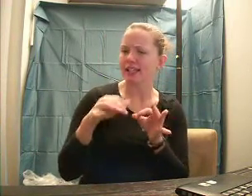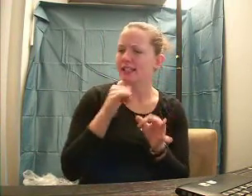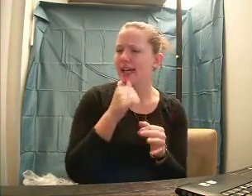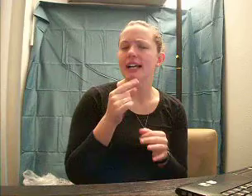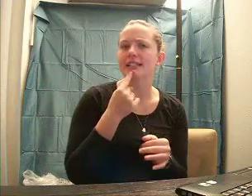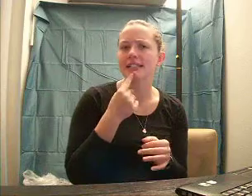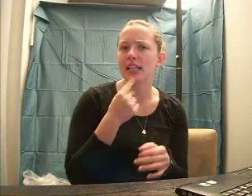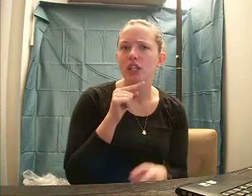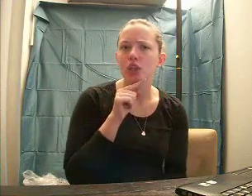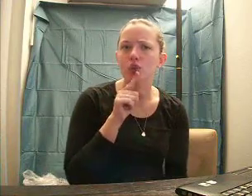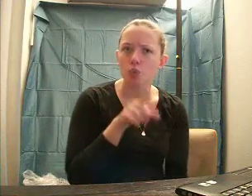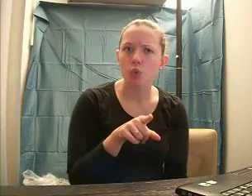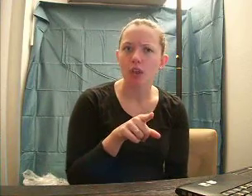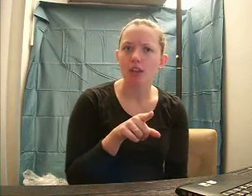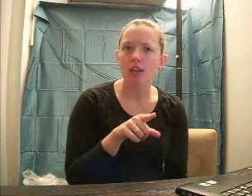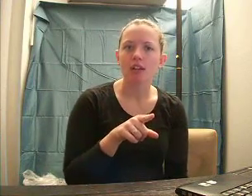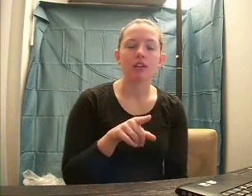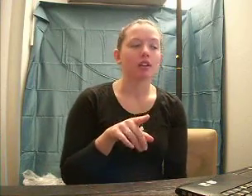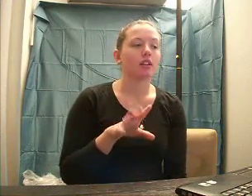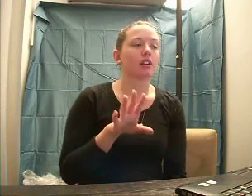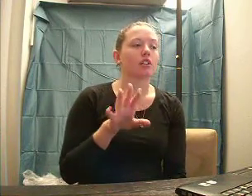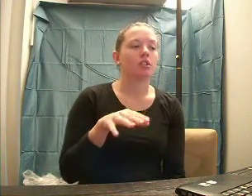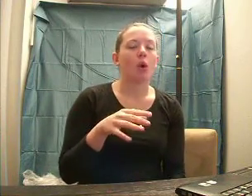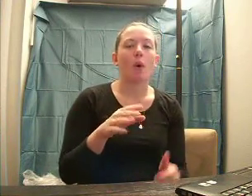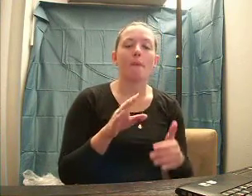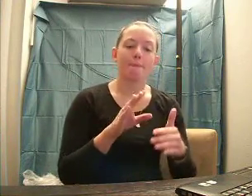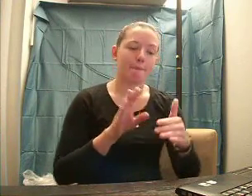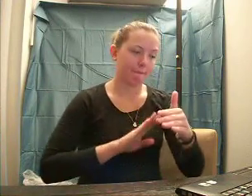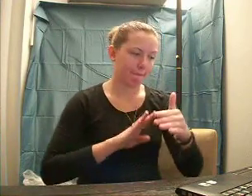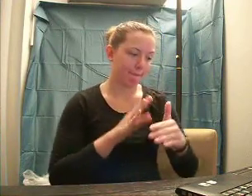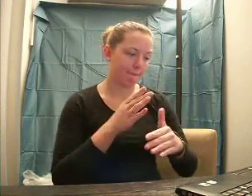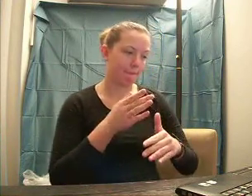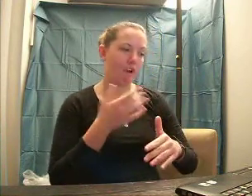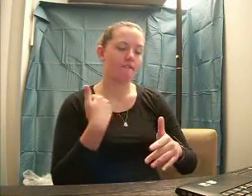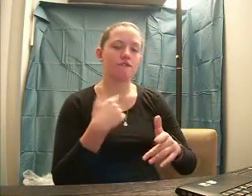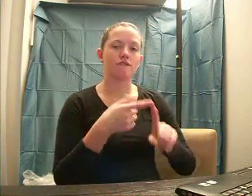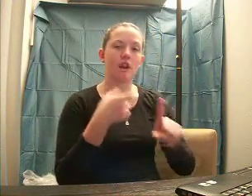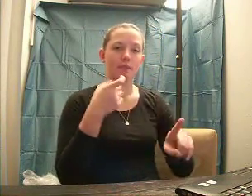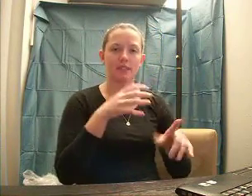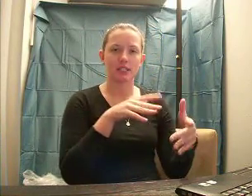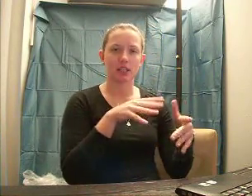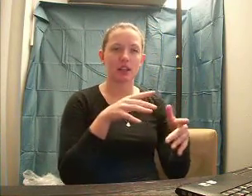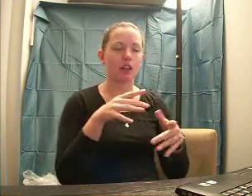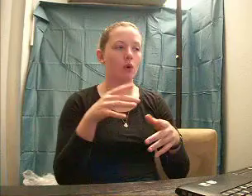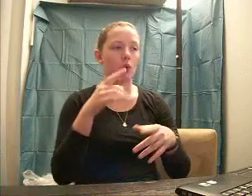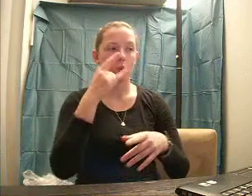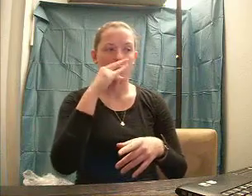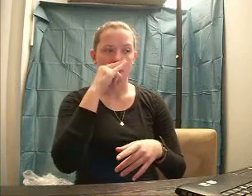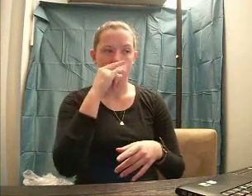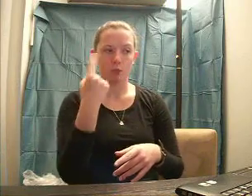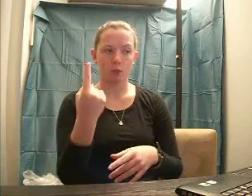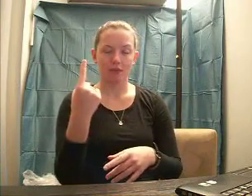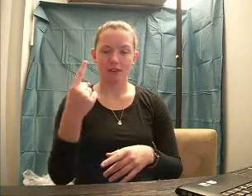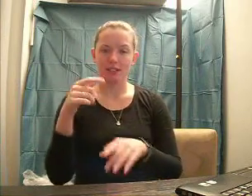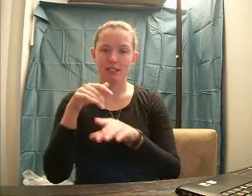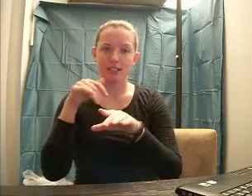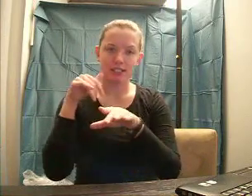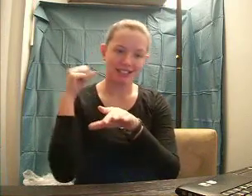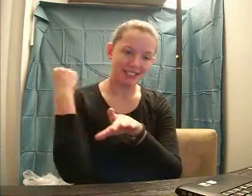And we hypothesized based on the tickling study that when one child hits another, they generate the movement command. They predict the sensory consequences and